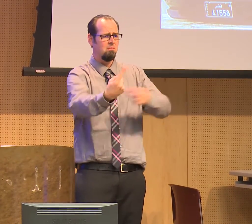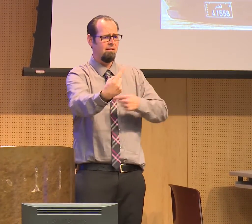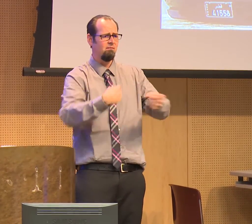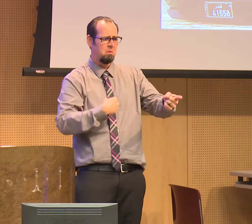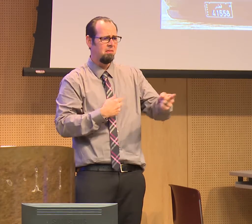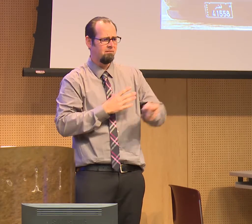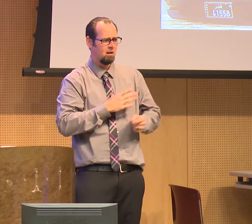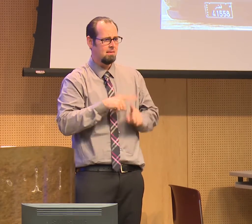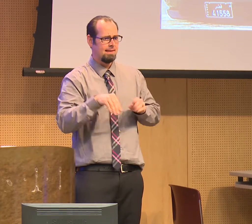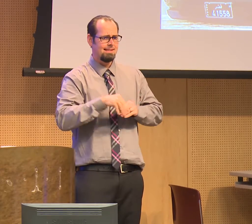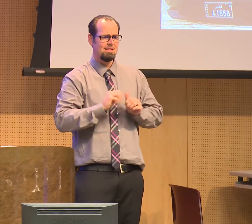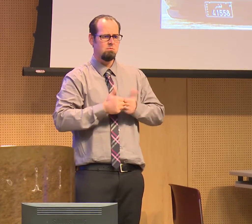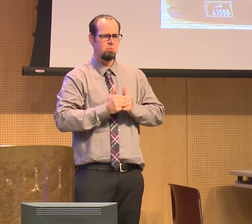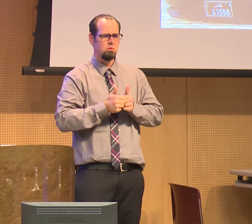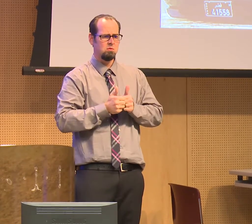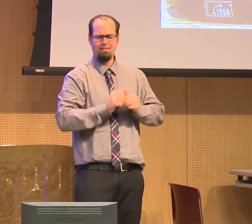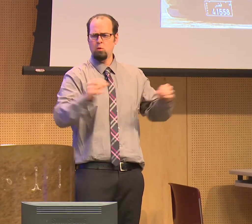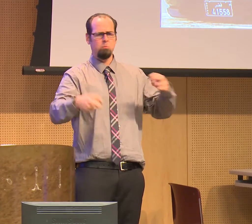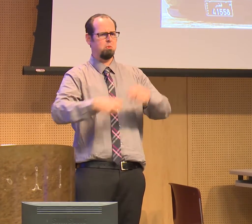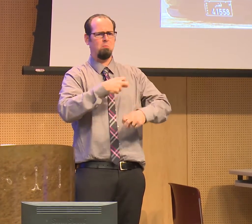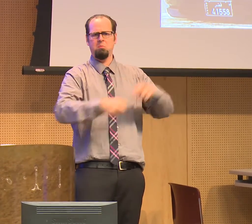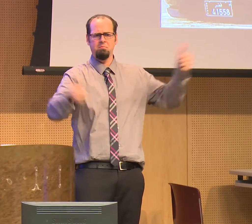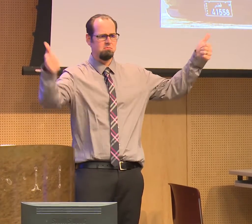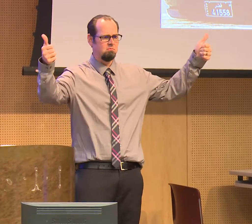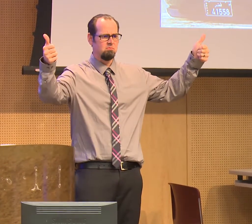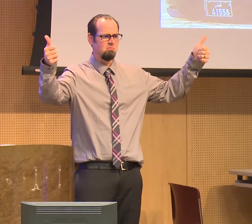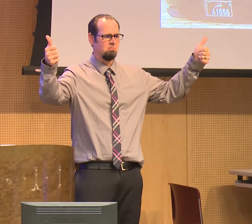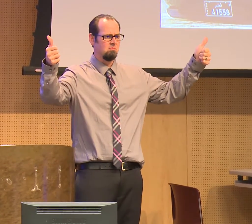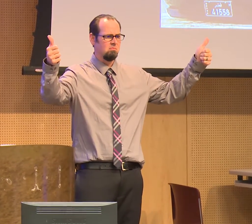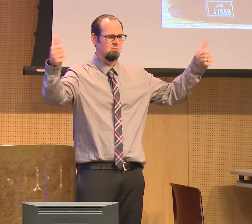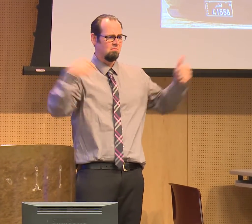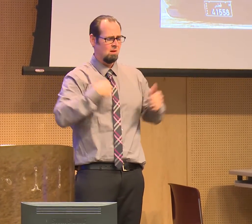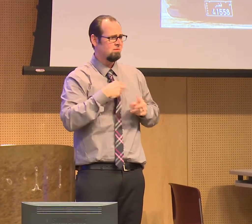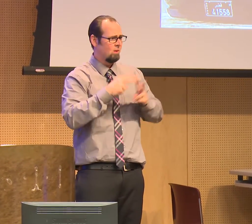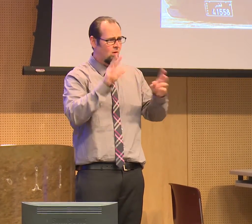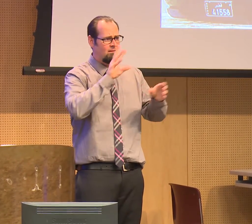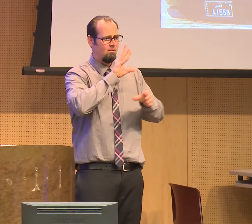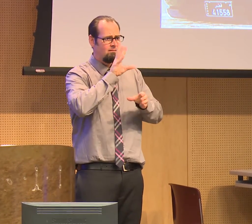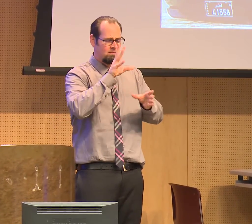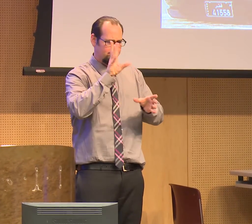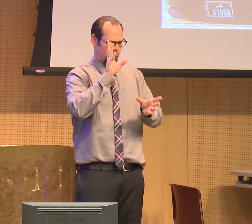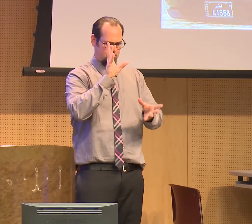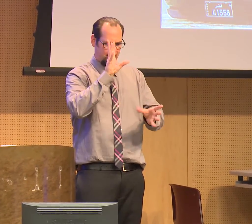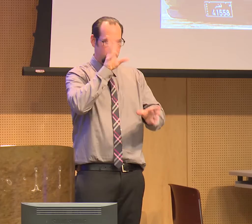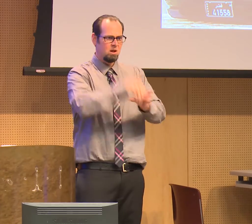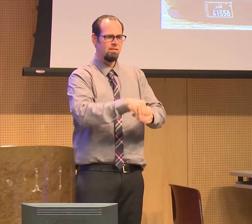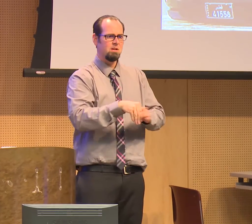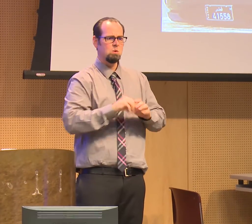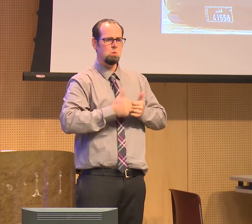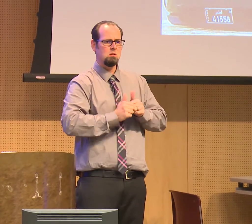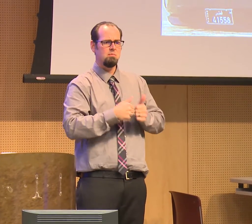I would communicate back and forth, but one-on-one it was okay.